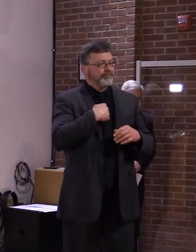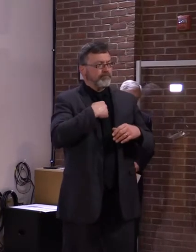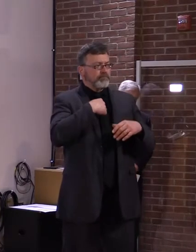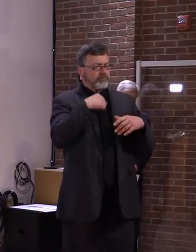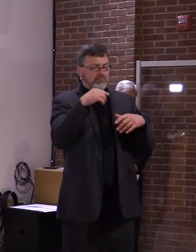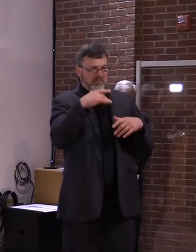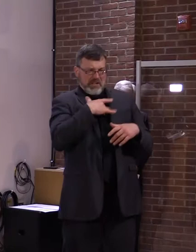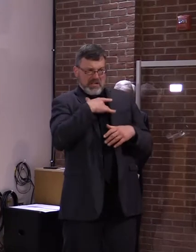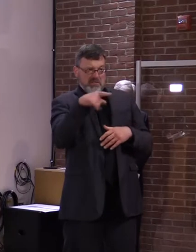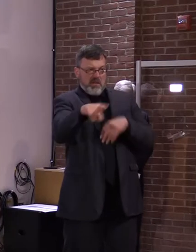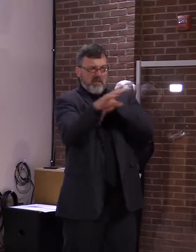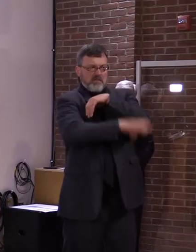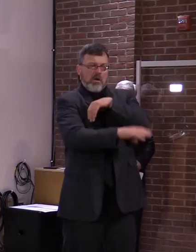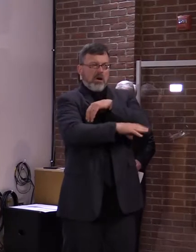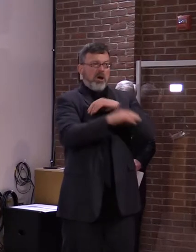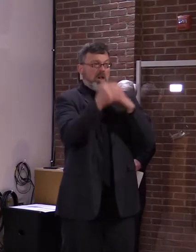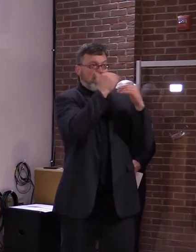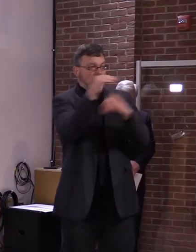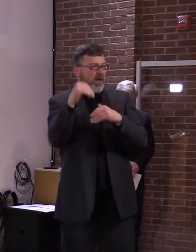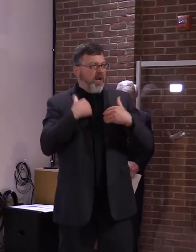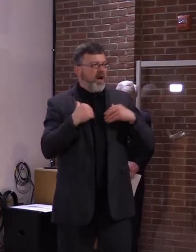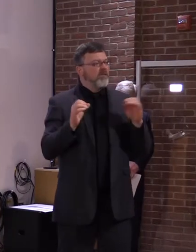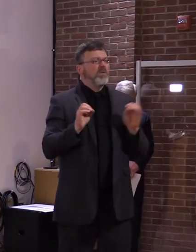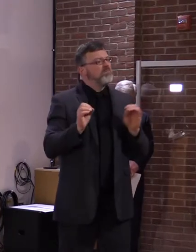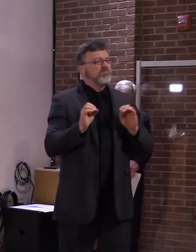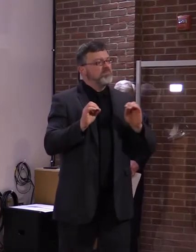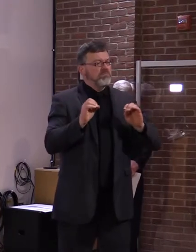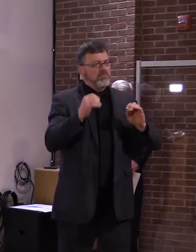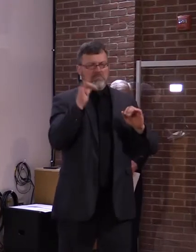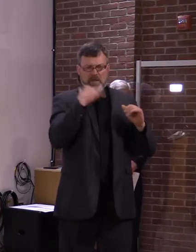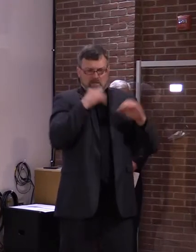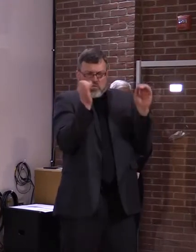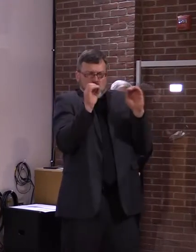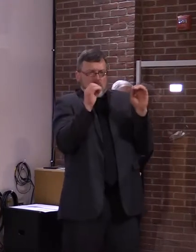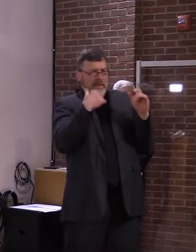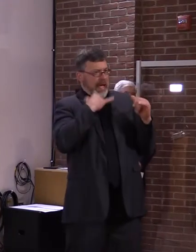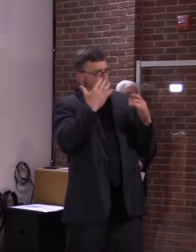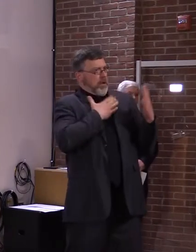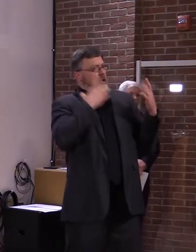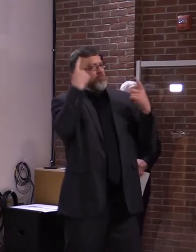necessary. The issue of masks is something we intend to review over the summer.